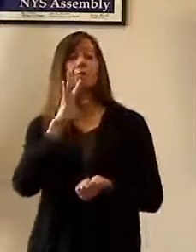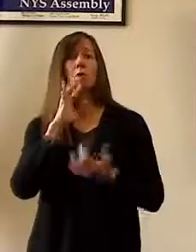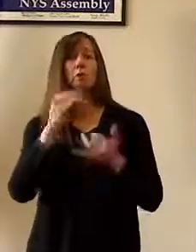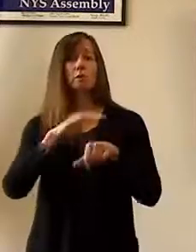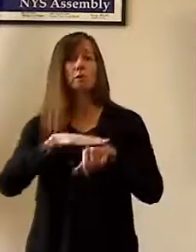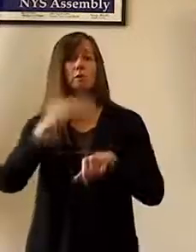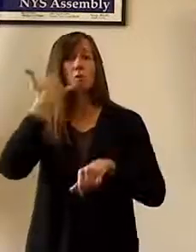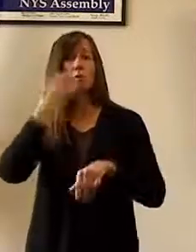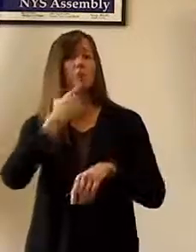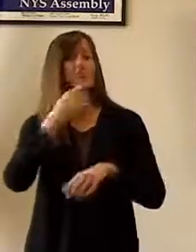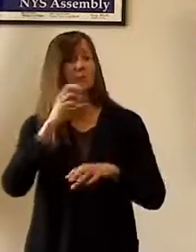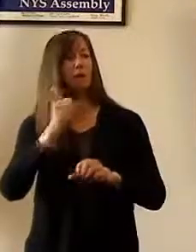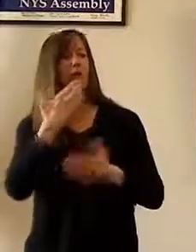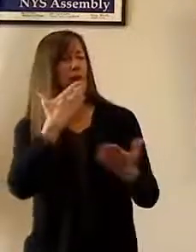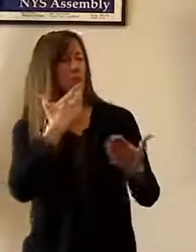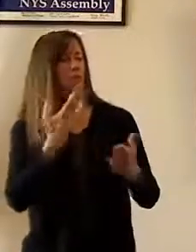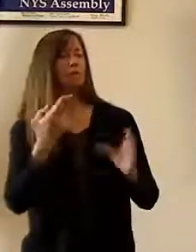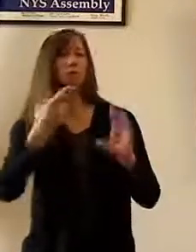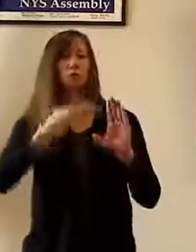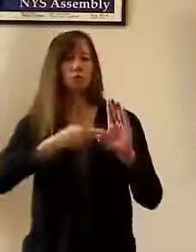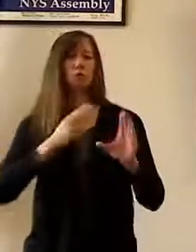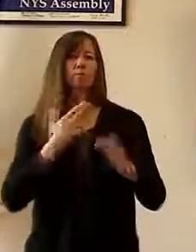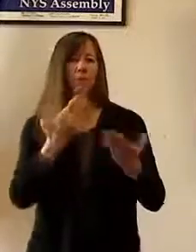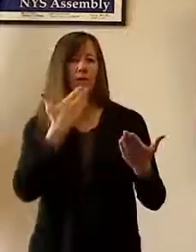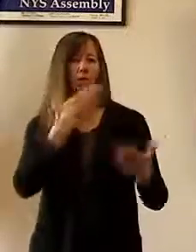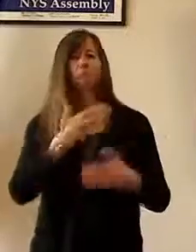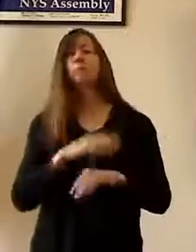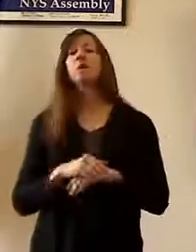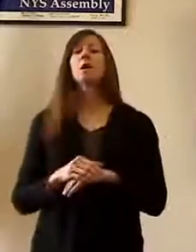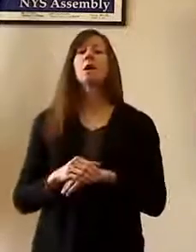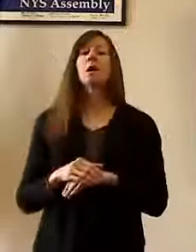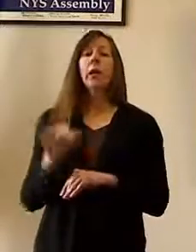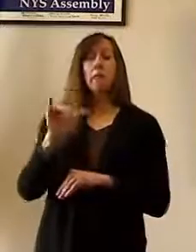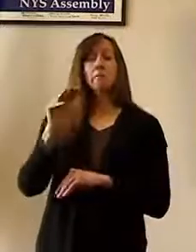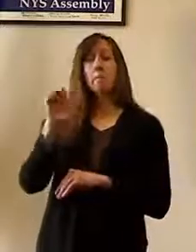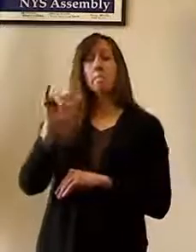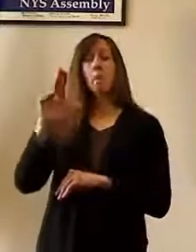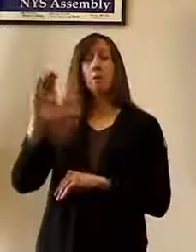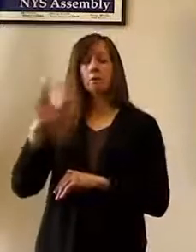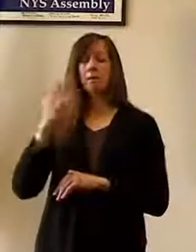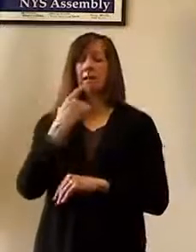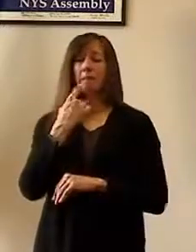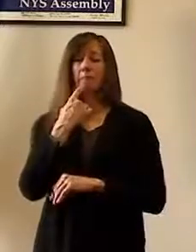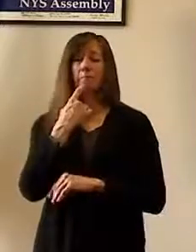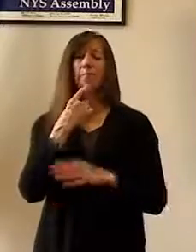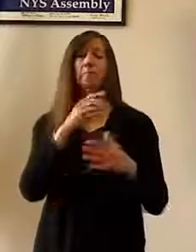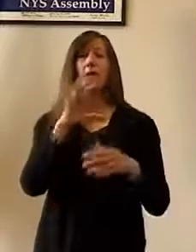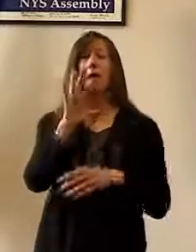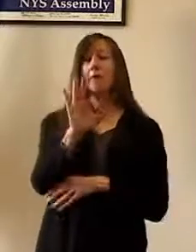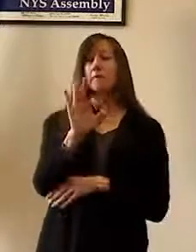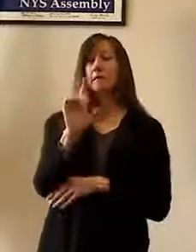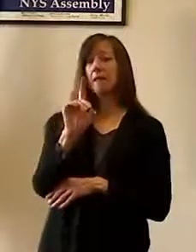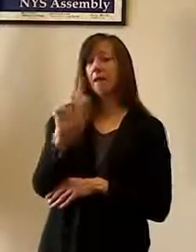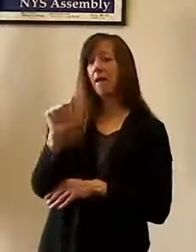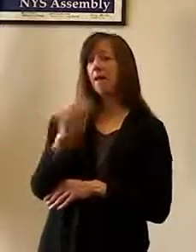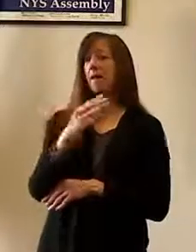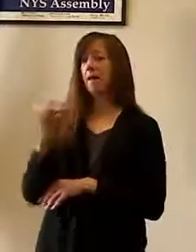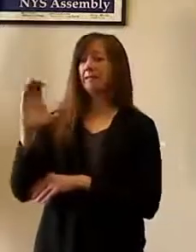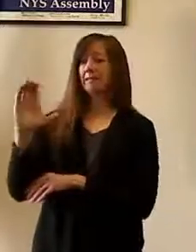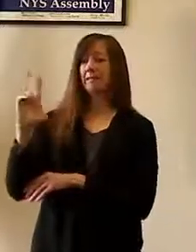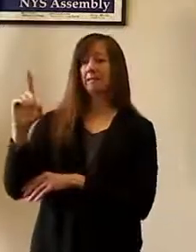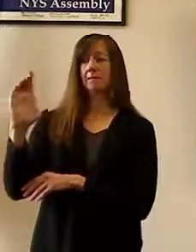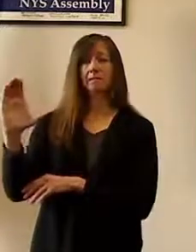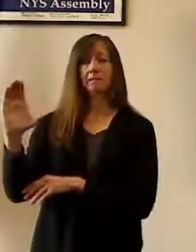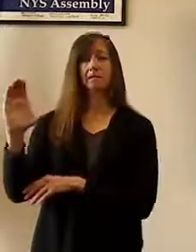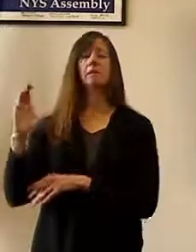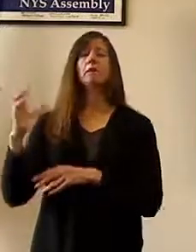As Mark had mentioned, the FDA, and in coordination with the CDC, has put a pause on